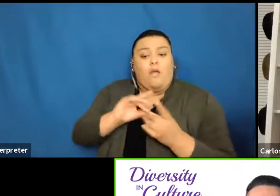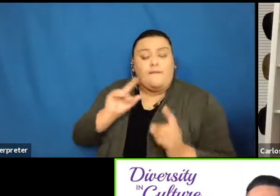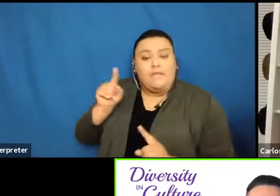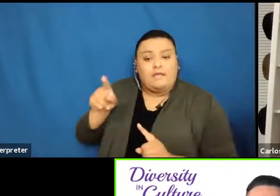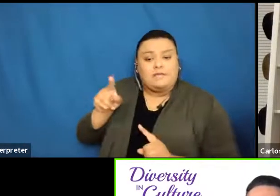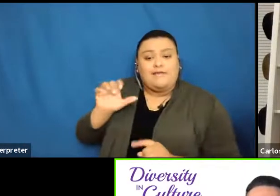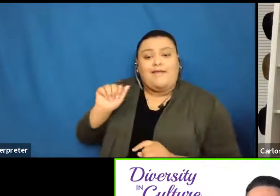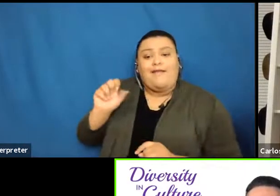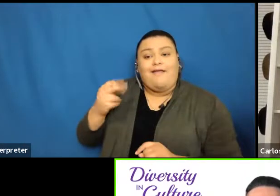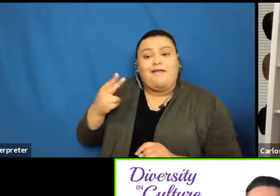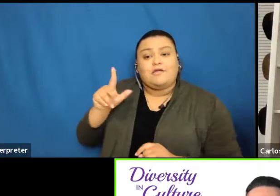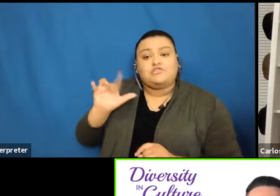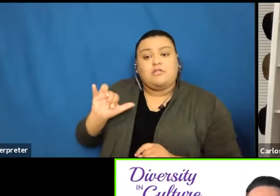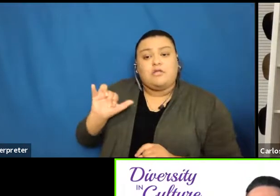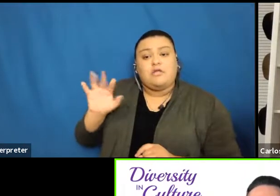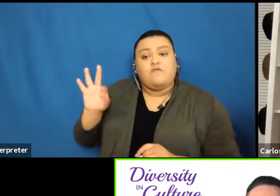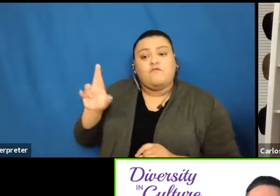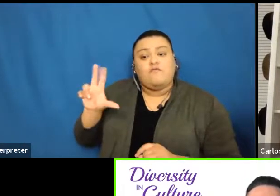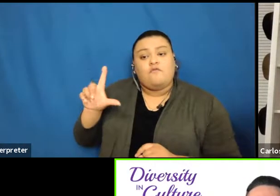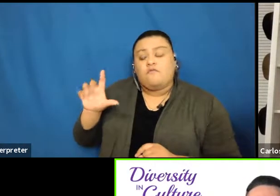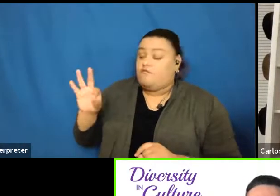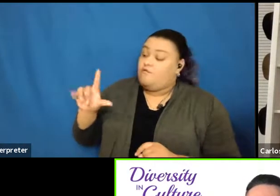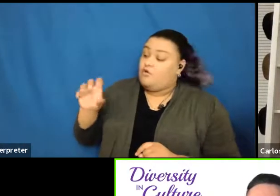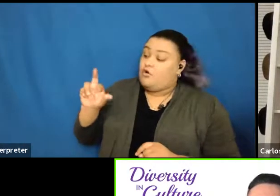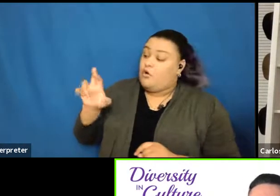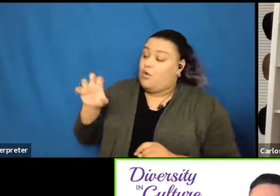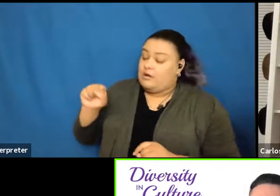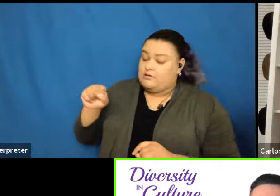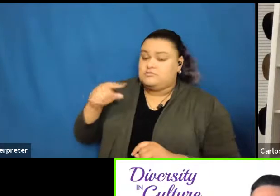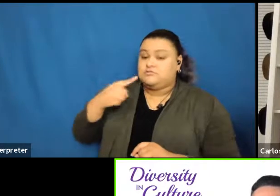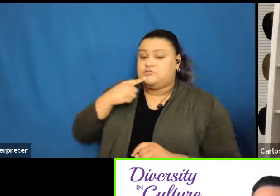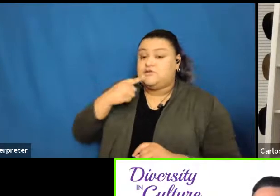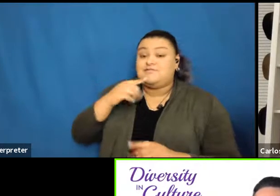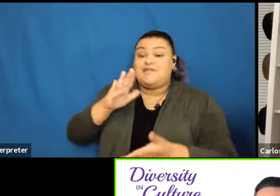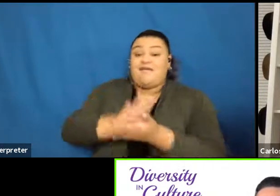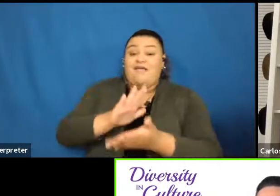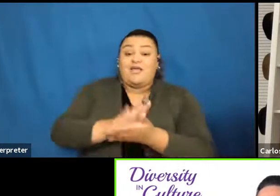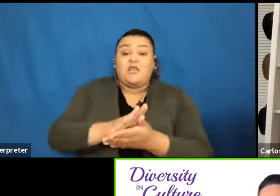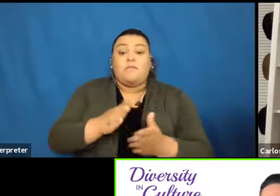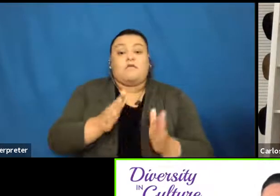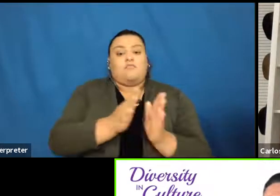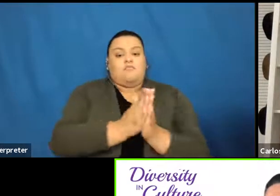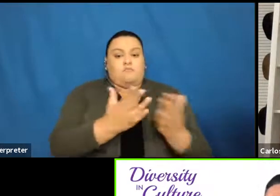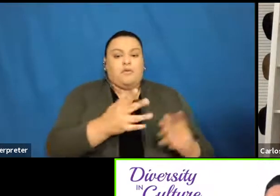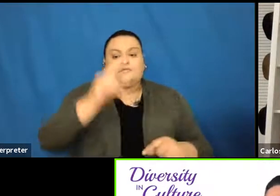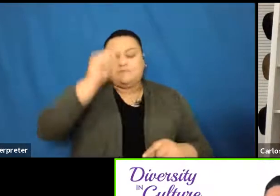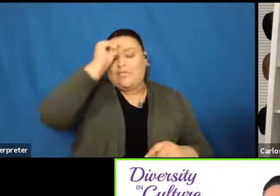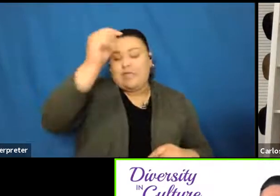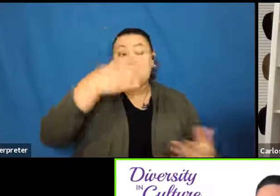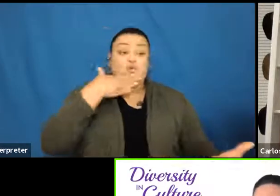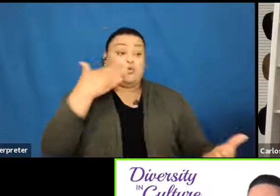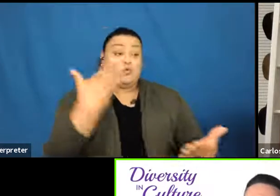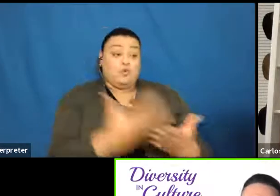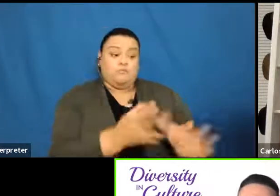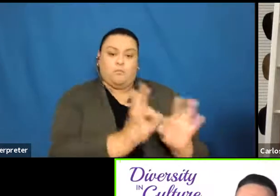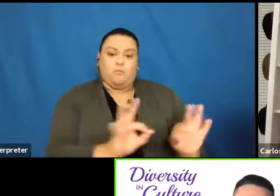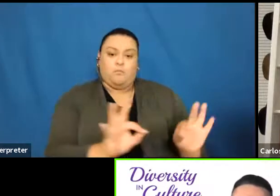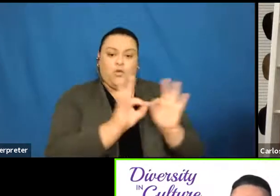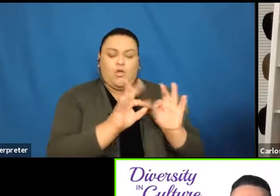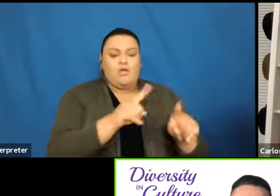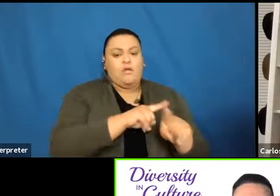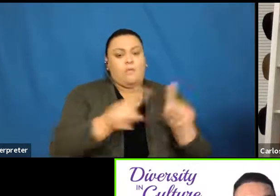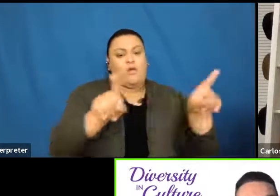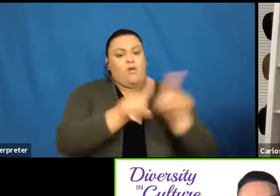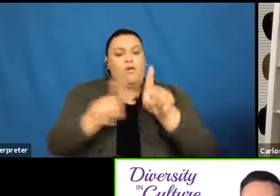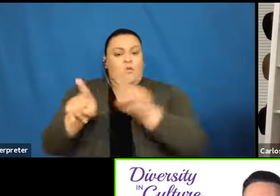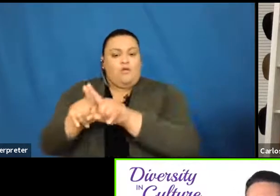Flores points out, academic books and theory is important to the end goal, but they also feel like there's a large amount